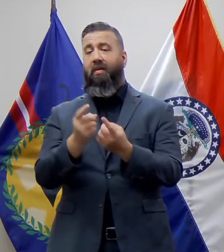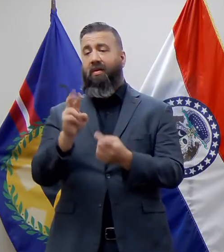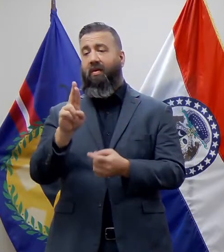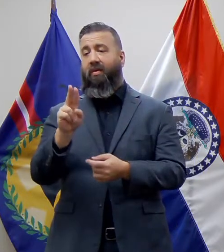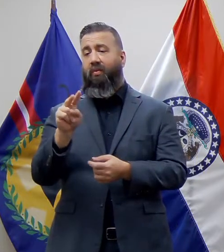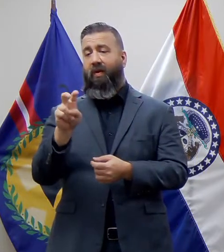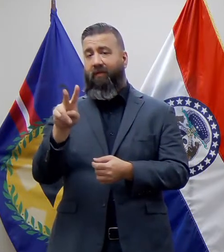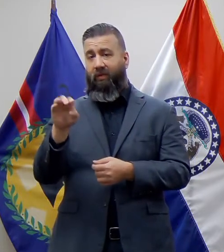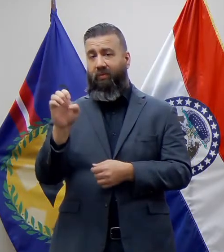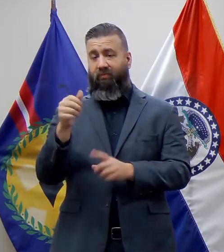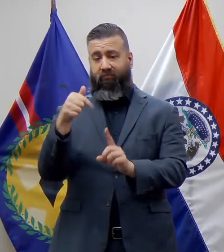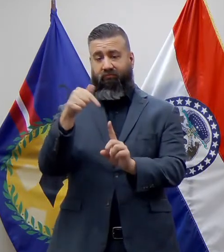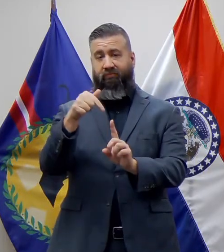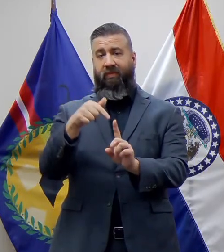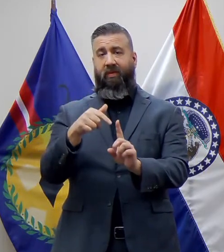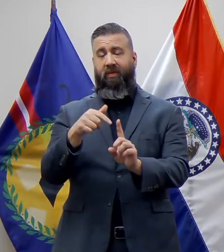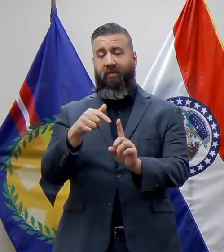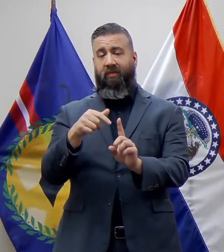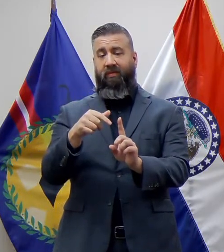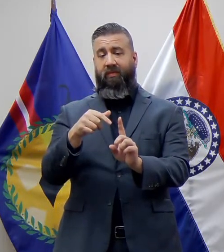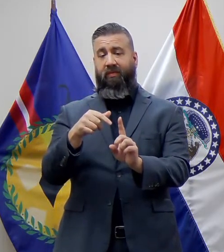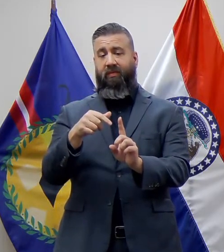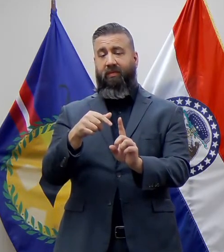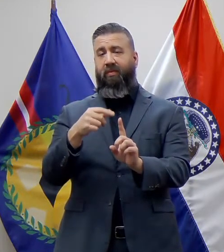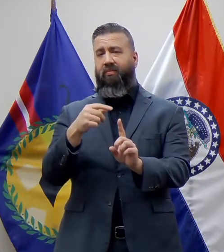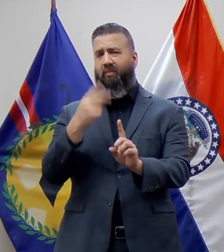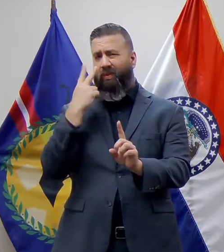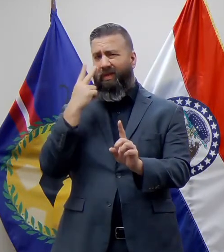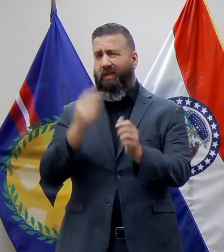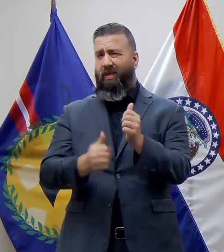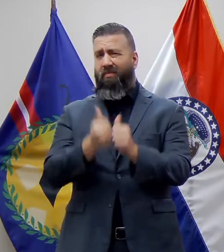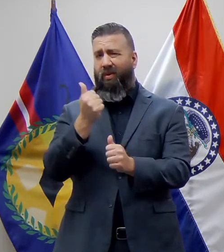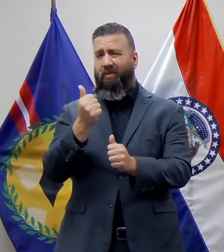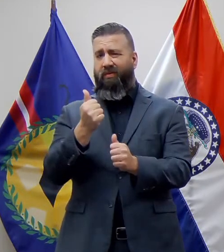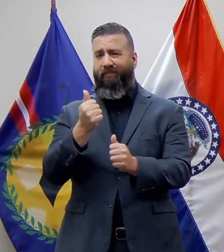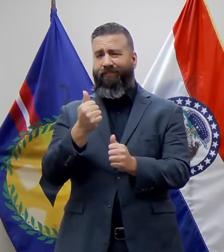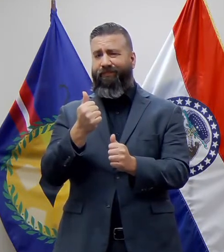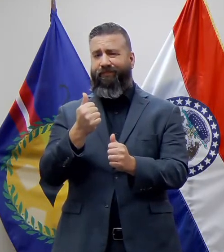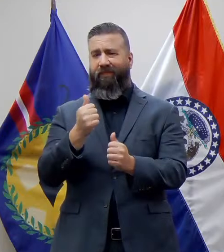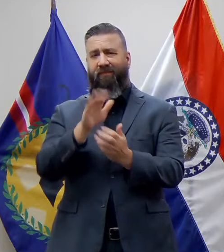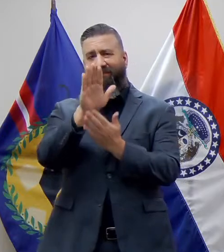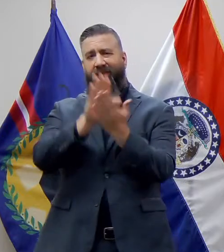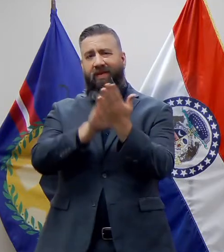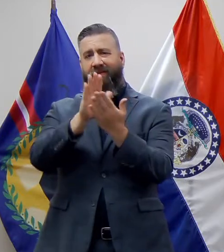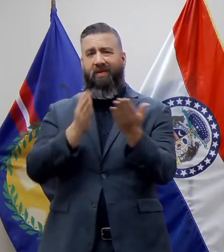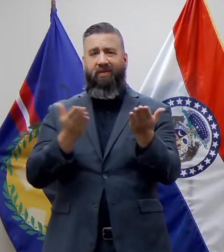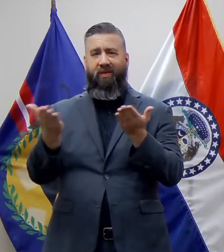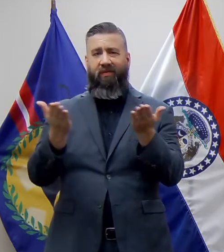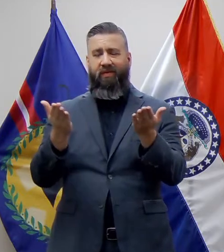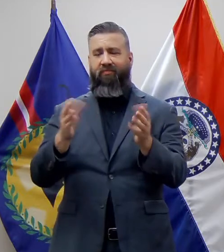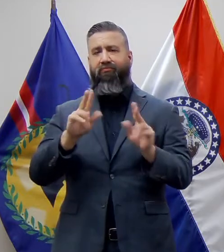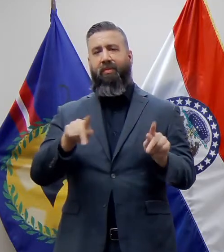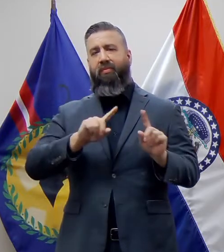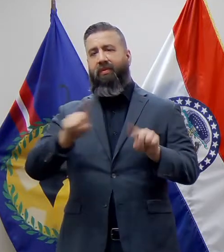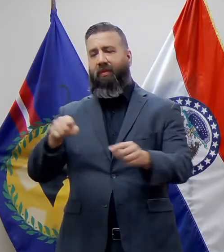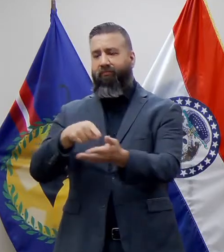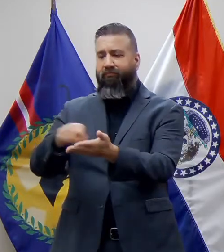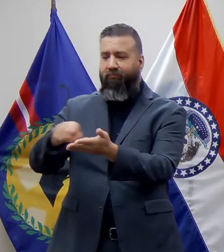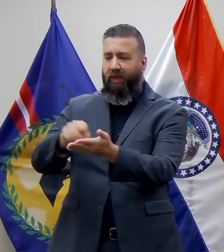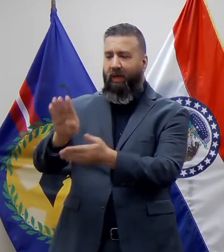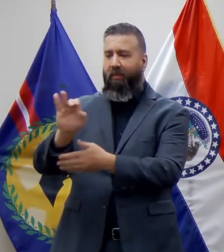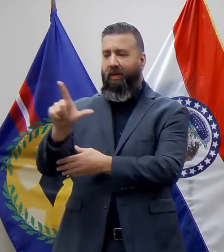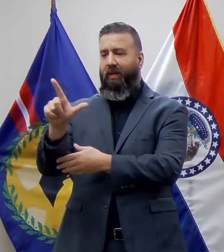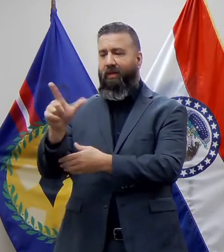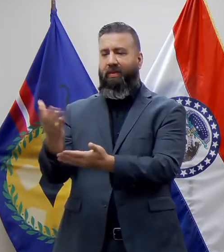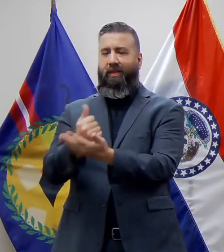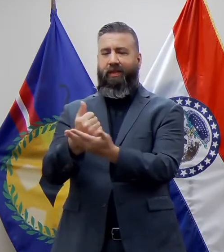Revenue is where we see the most public-facing services provided, people paying their bills and getting receipts and